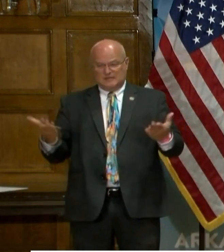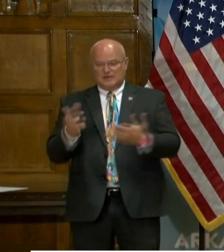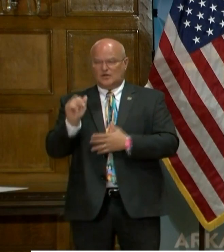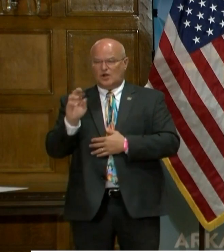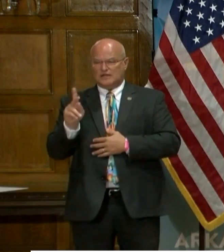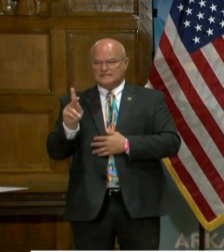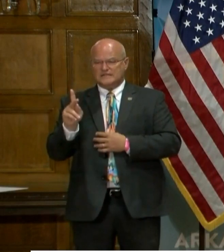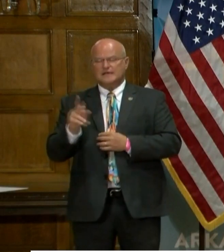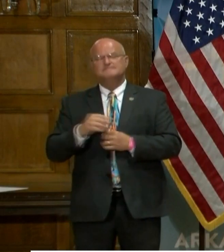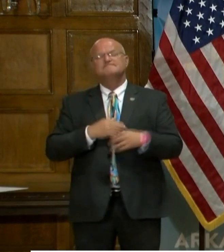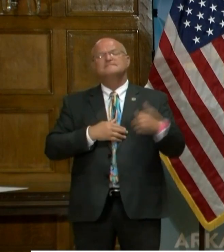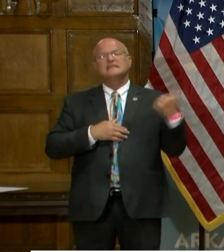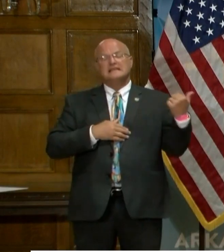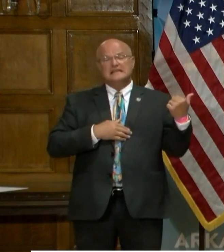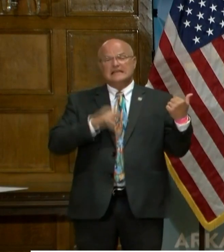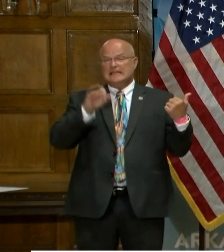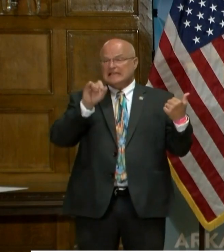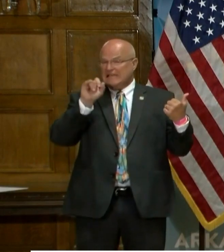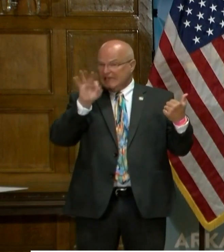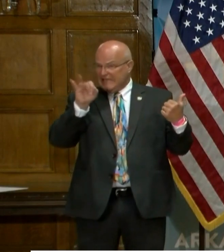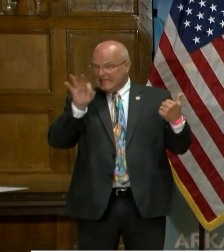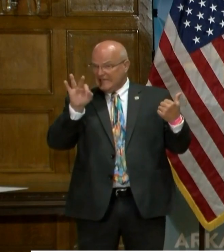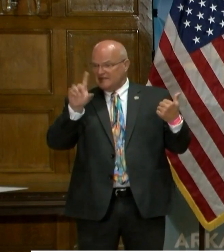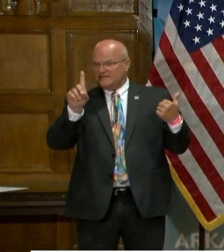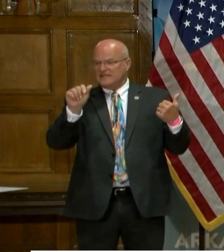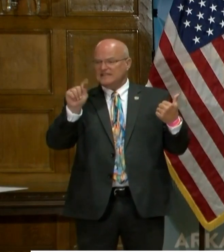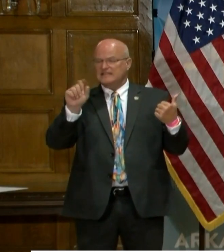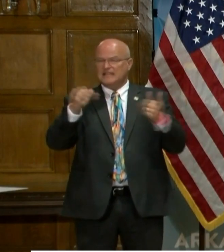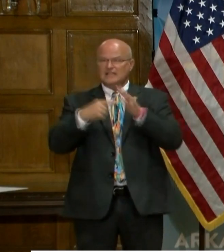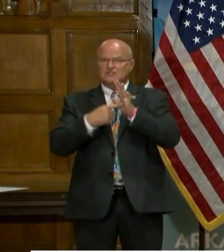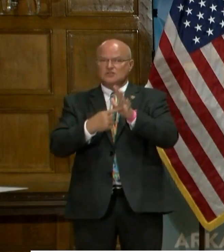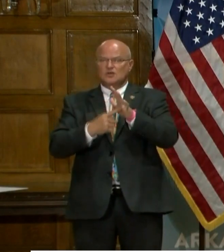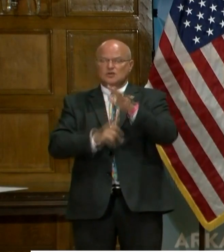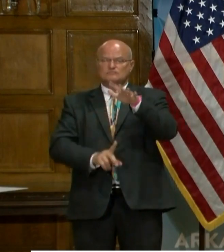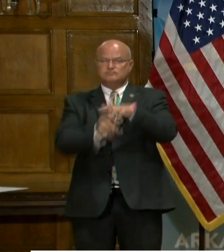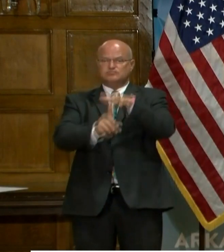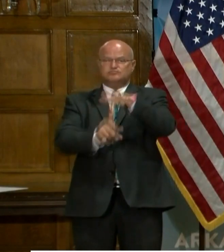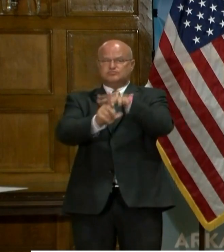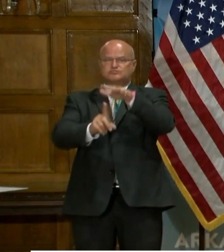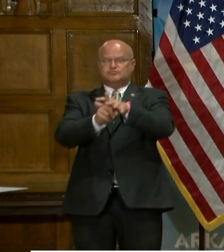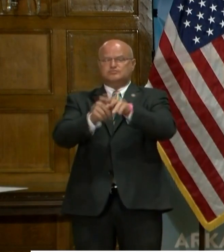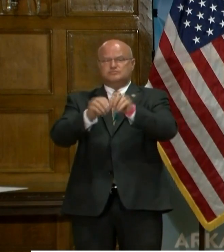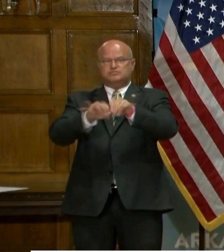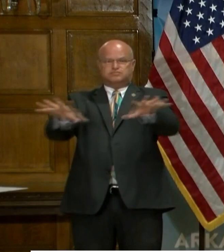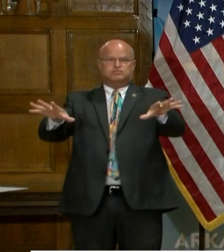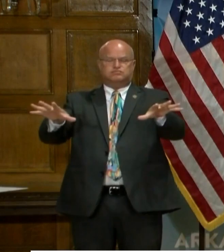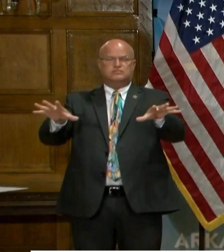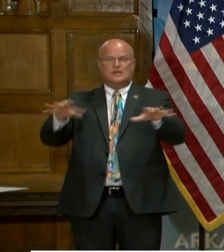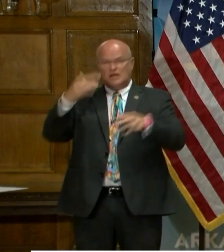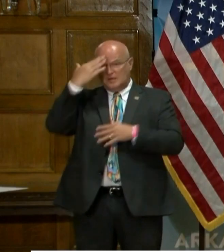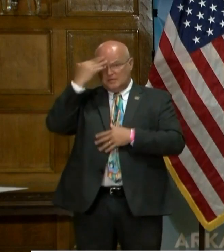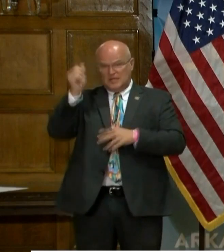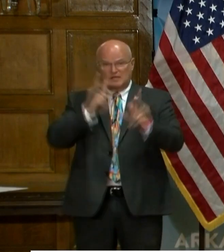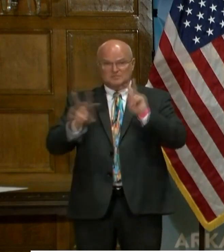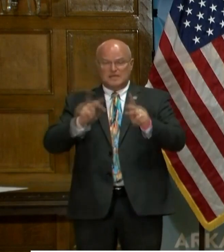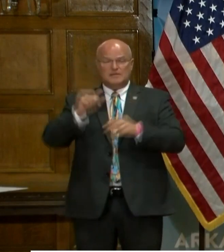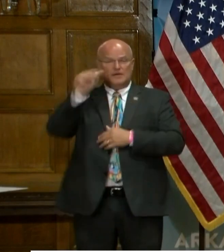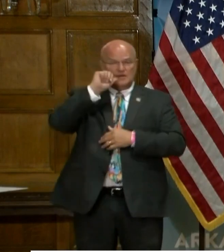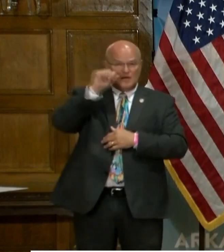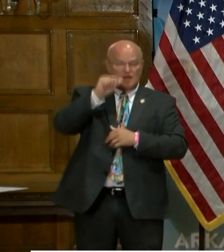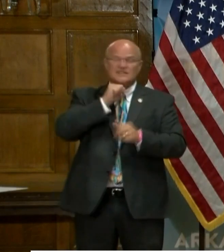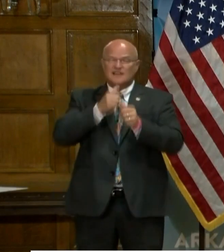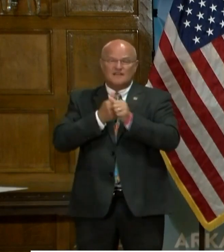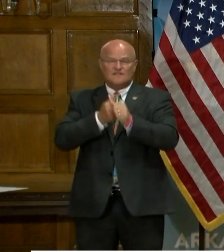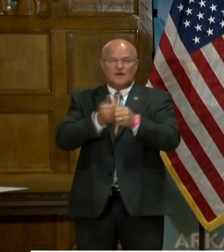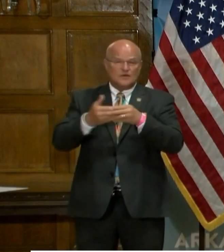Well, if the data showed that we're having outbreaks as a result of bars not